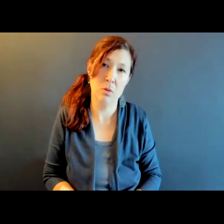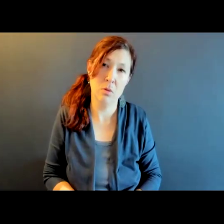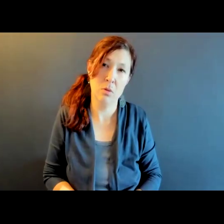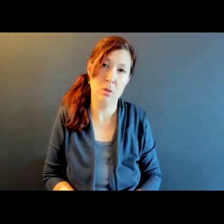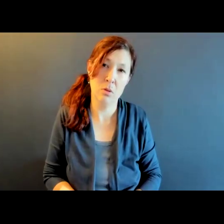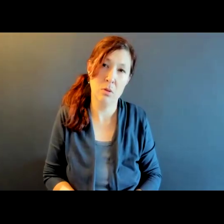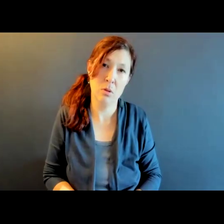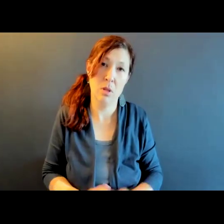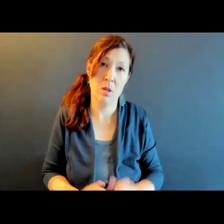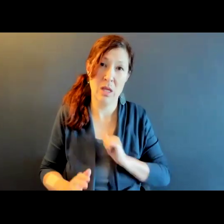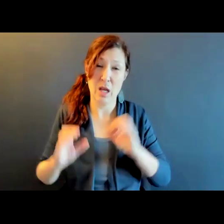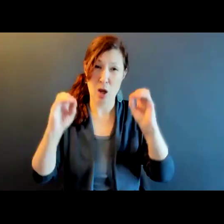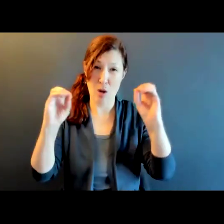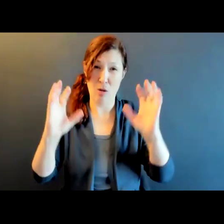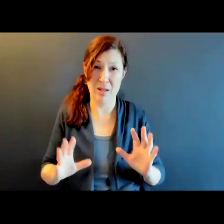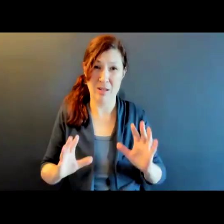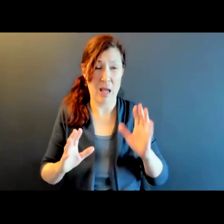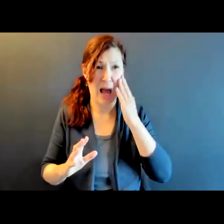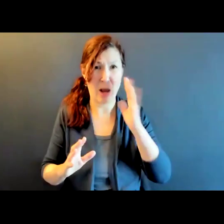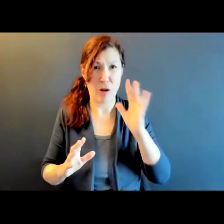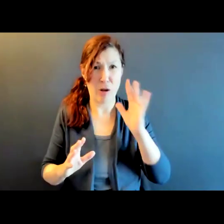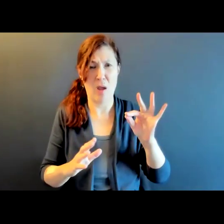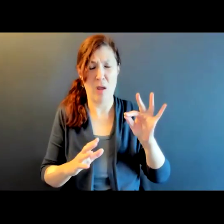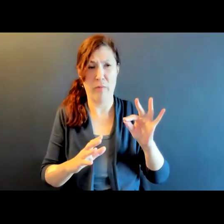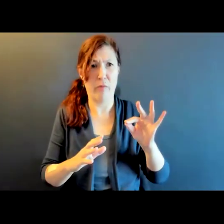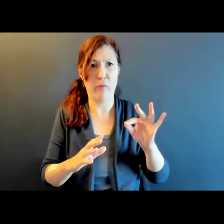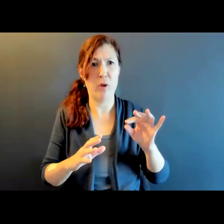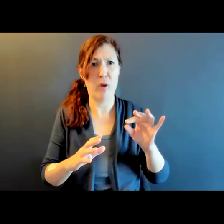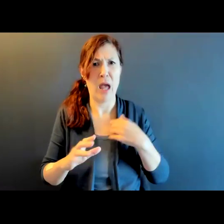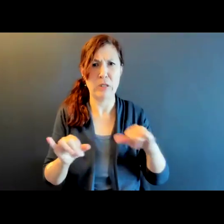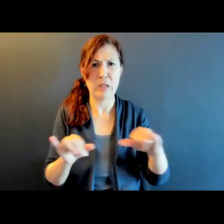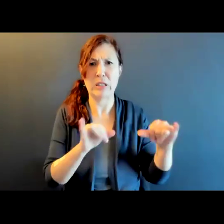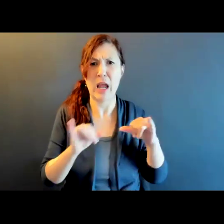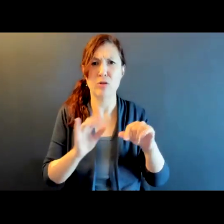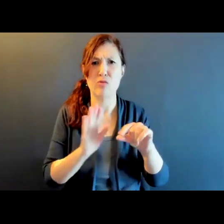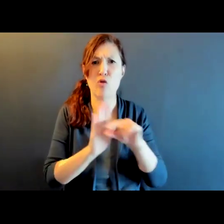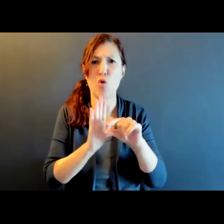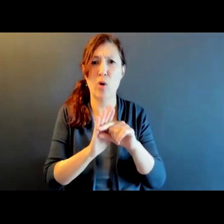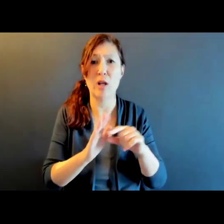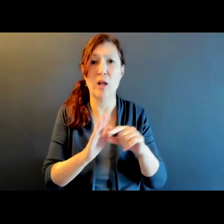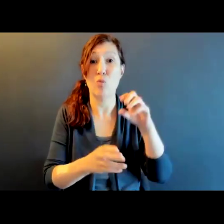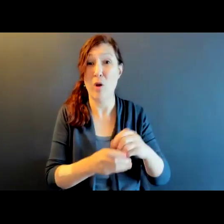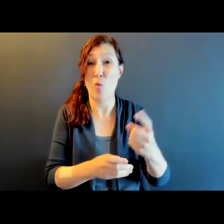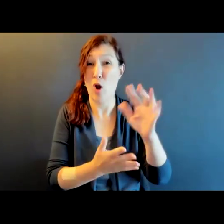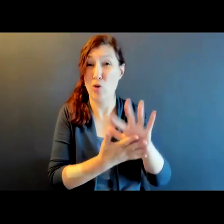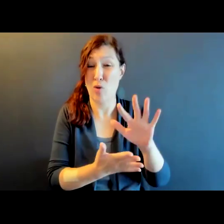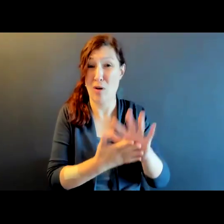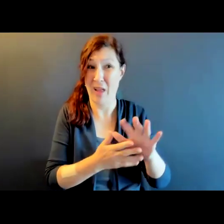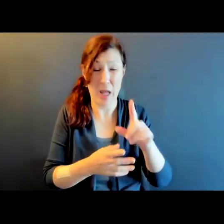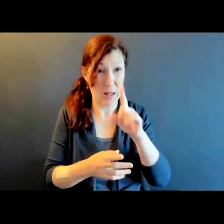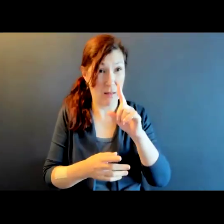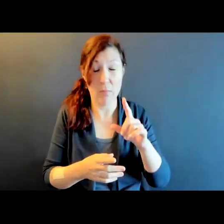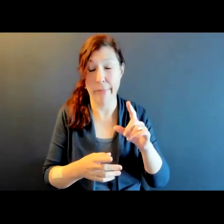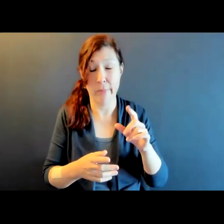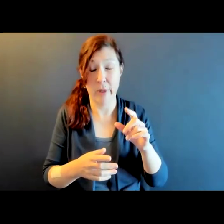are normed even within a school sometimes, but forget about across schools. And again, bring into those social constructs where